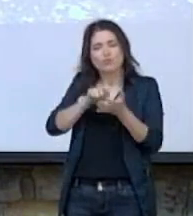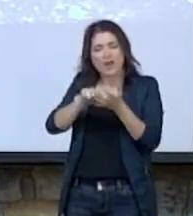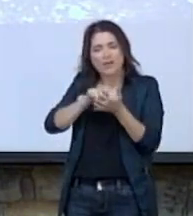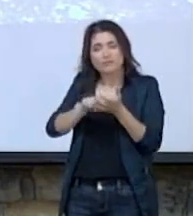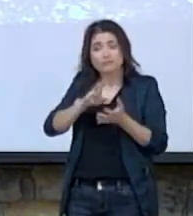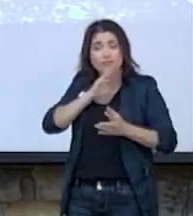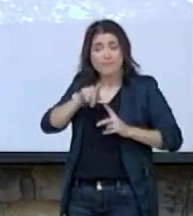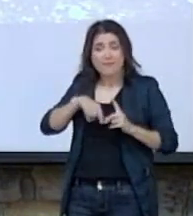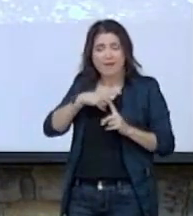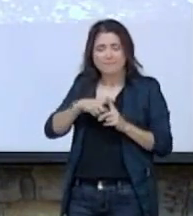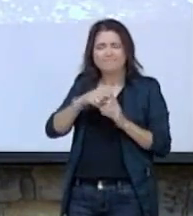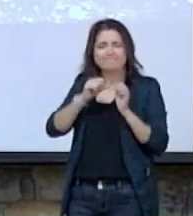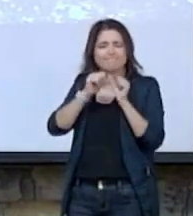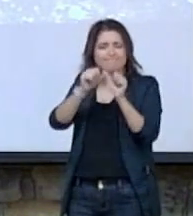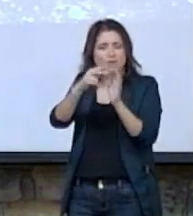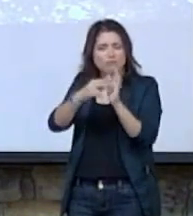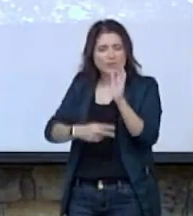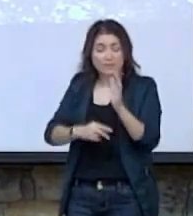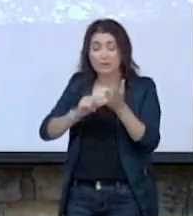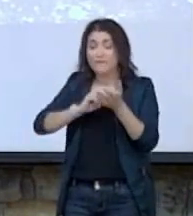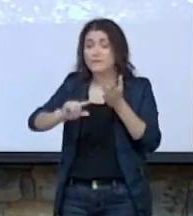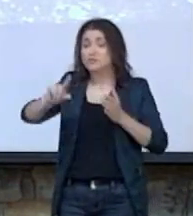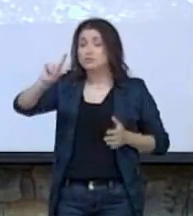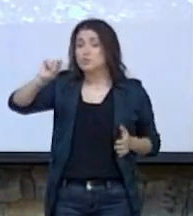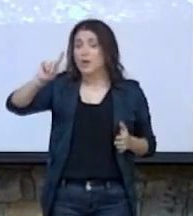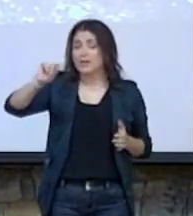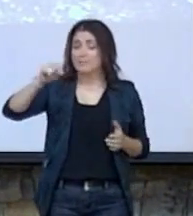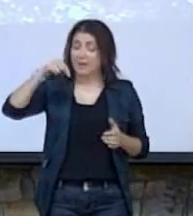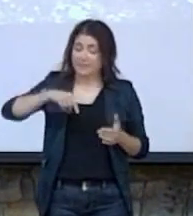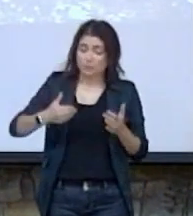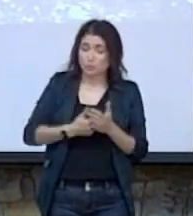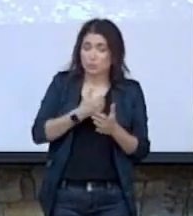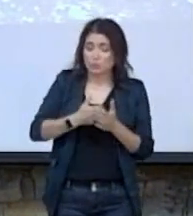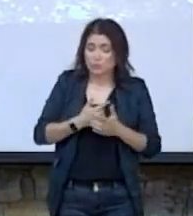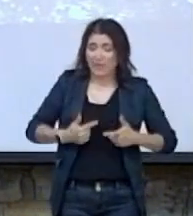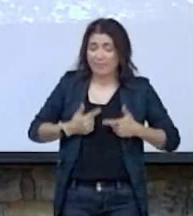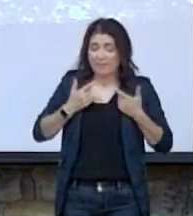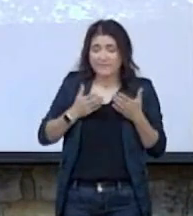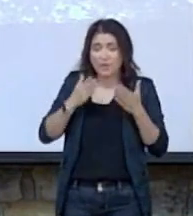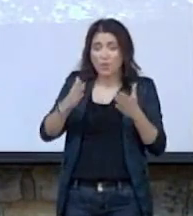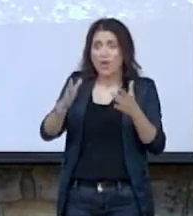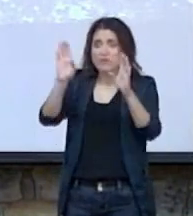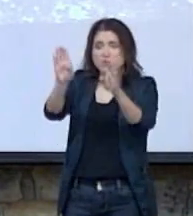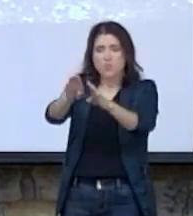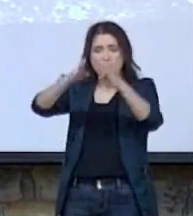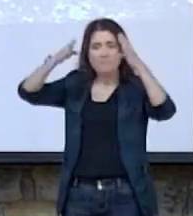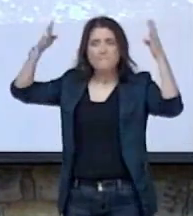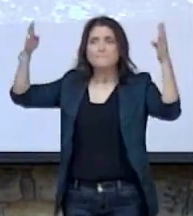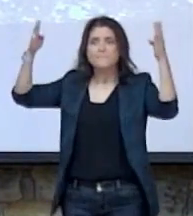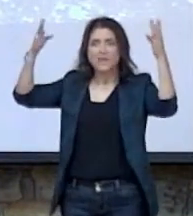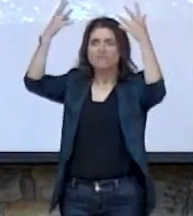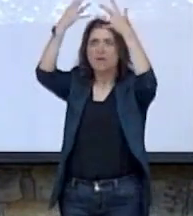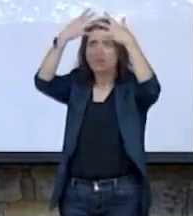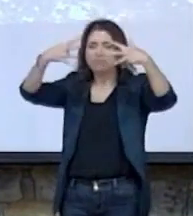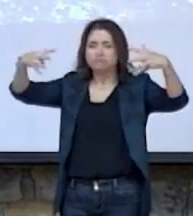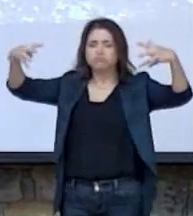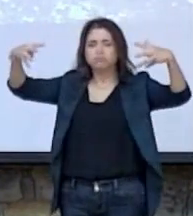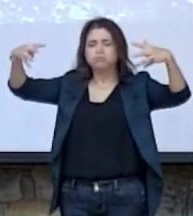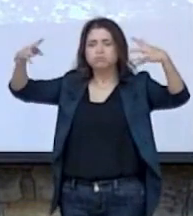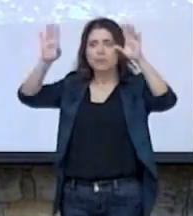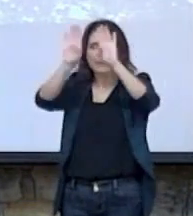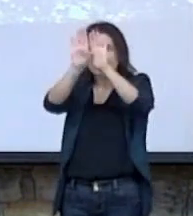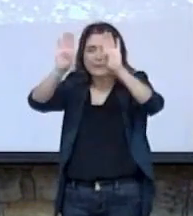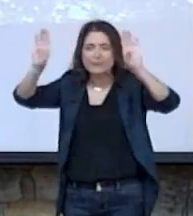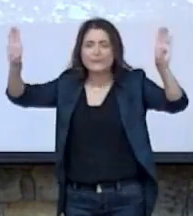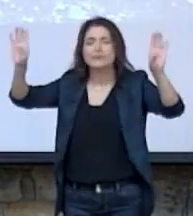reading. Verse 20, by this new and living way that he opened for us through the curtain, that is, through his flesh, and since we have this great